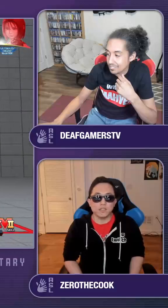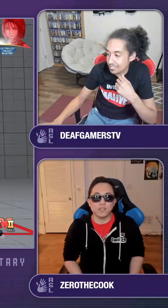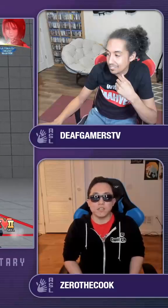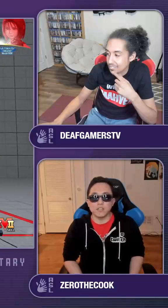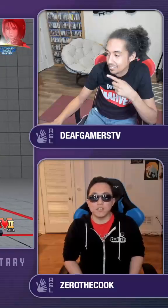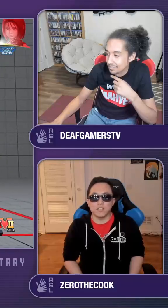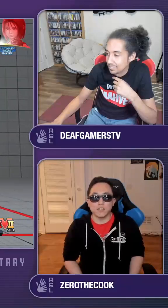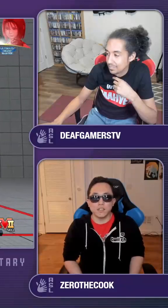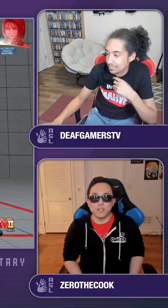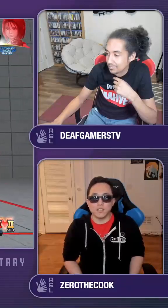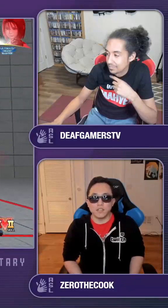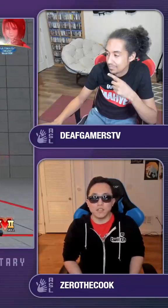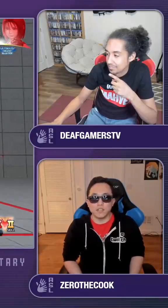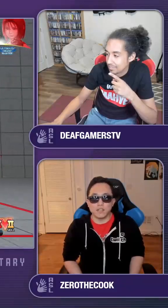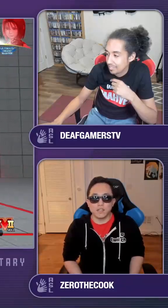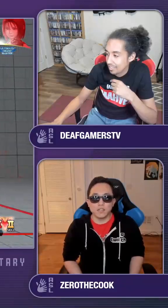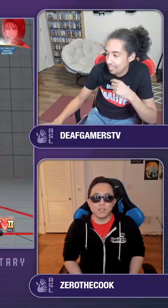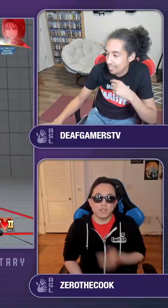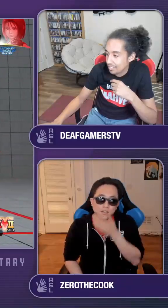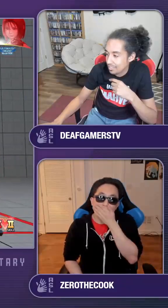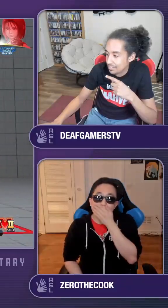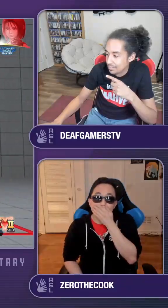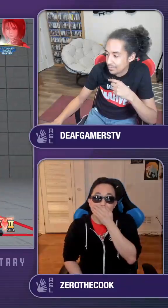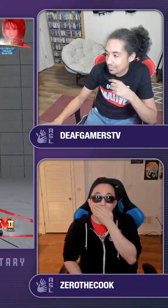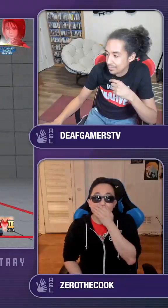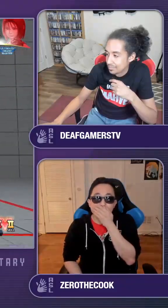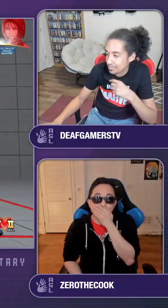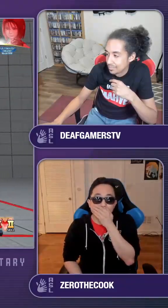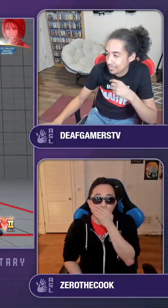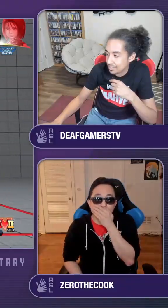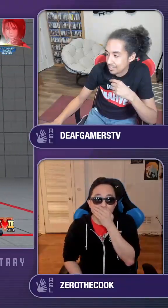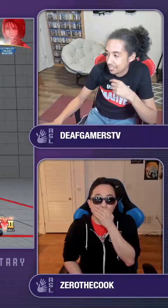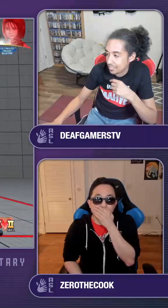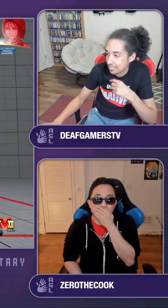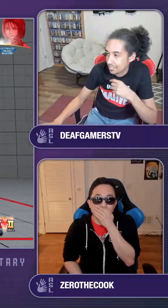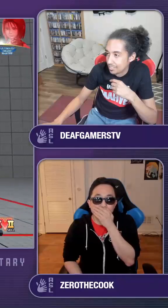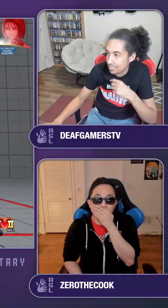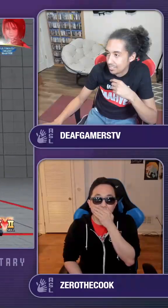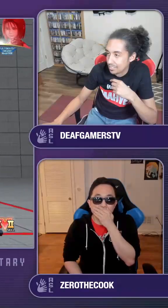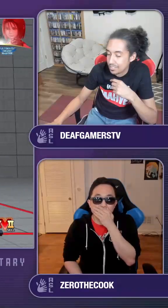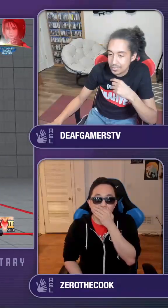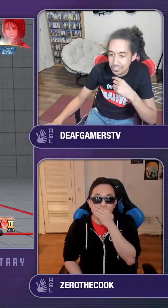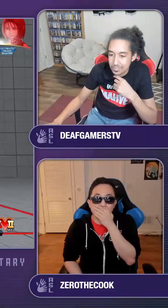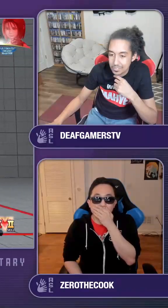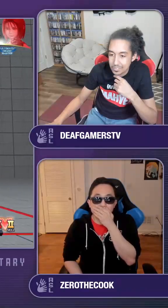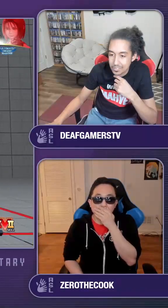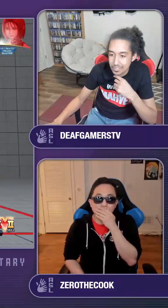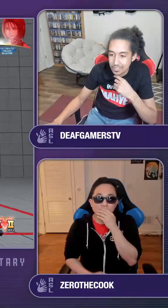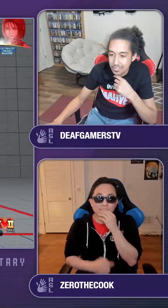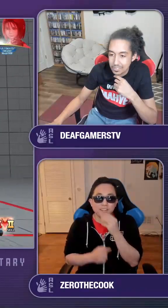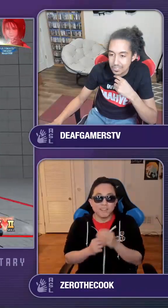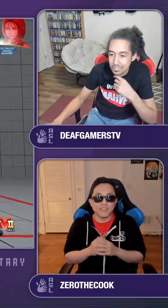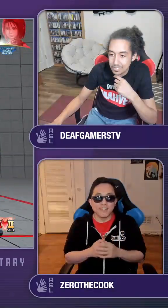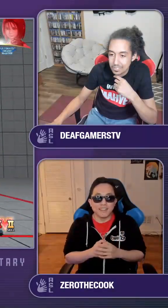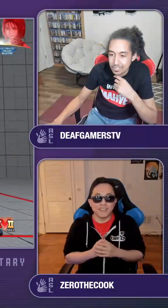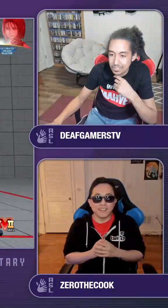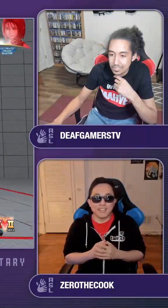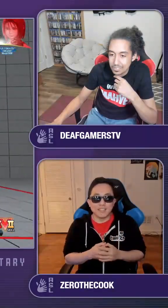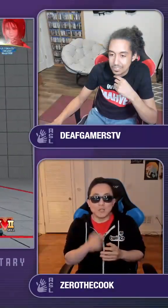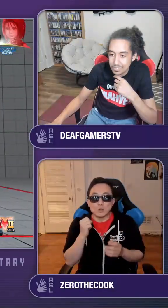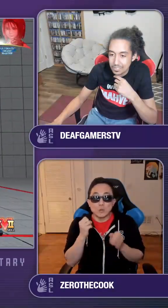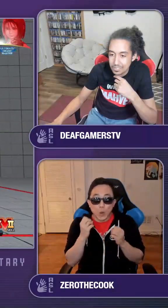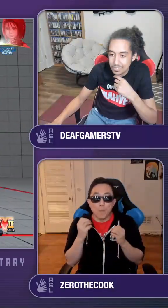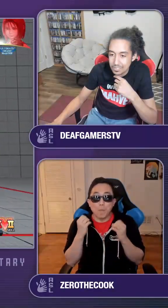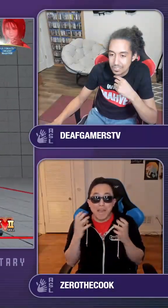go in. How do you stop a character that has so much reward for every single action that they have, every